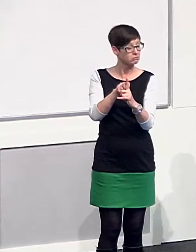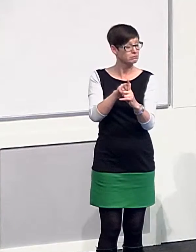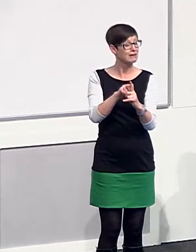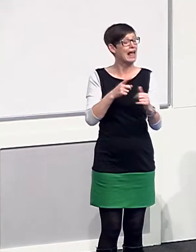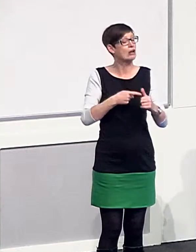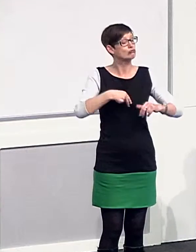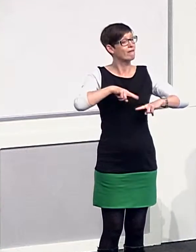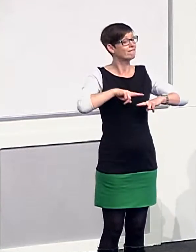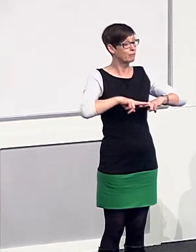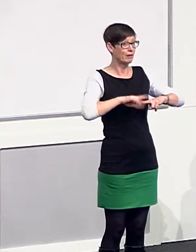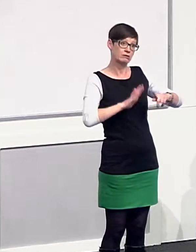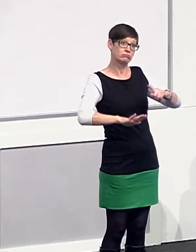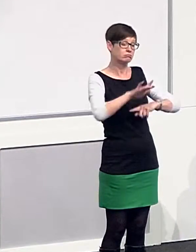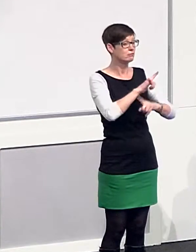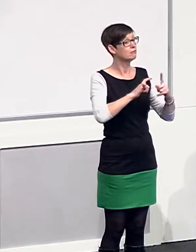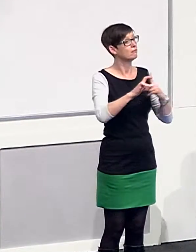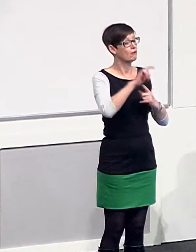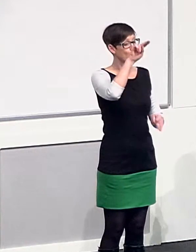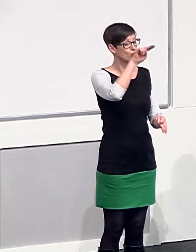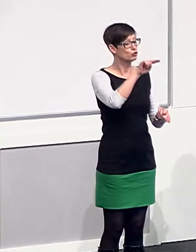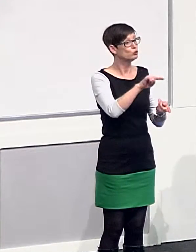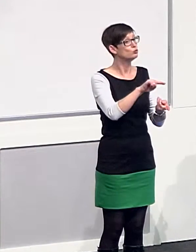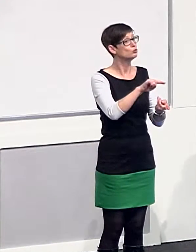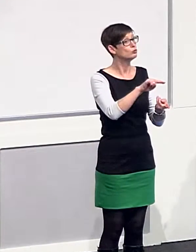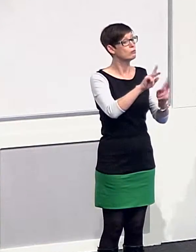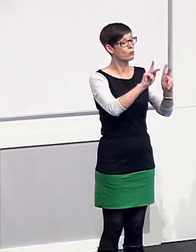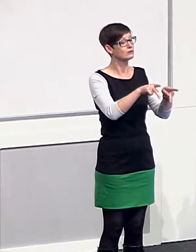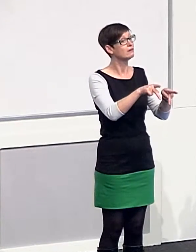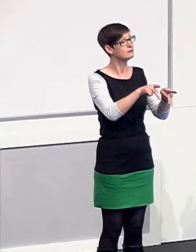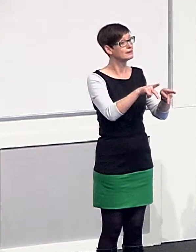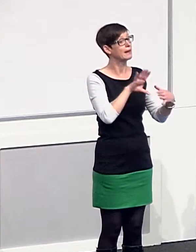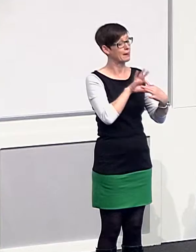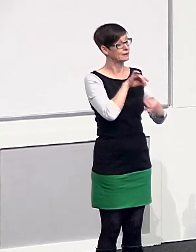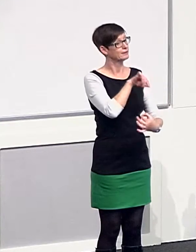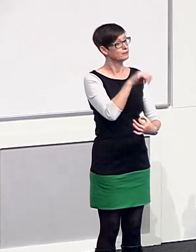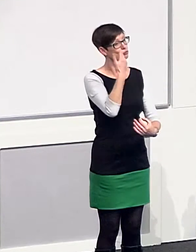the morbidity and indeed mortality due to atrial fibrillation-related strokes.